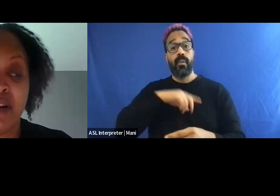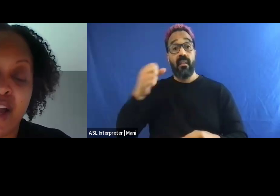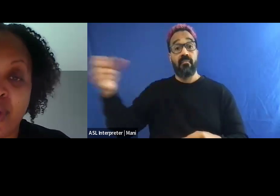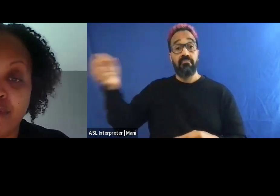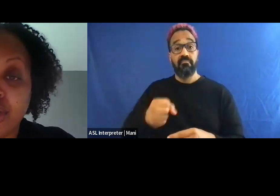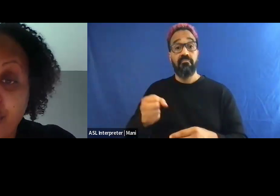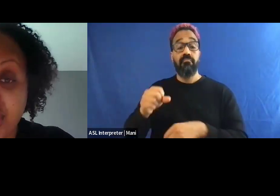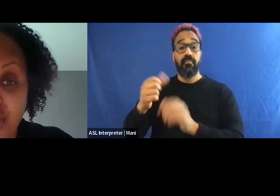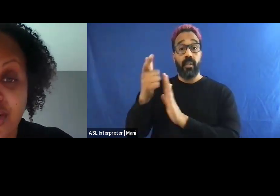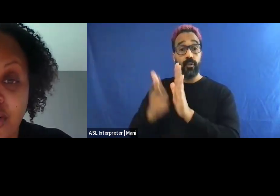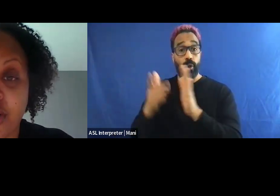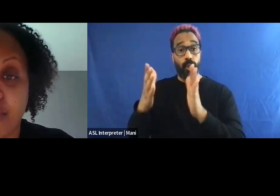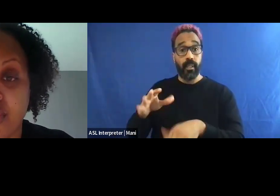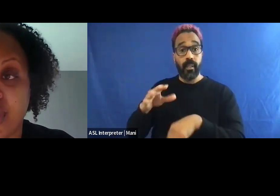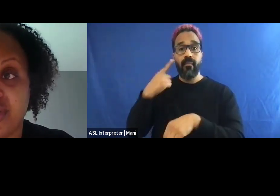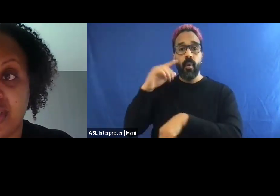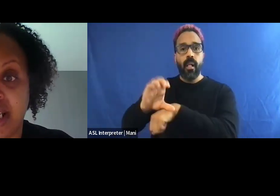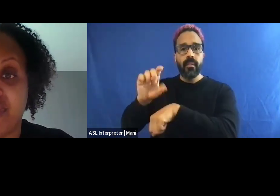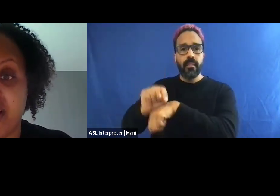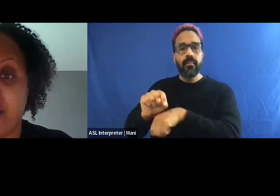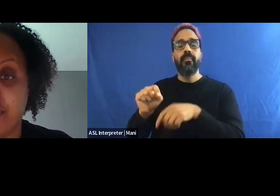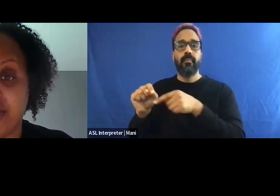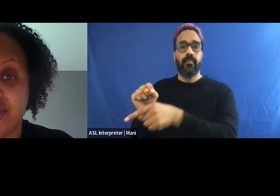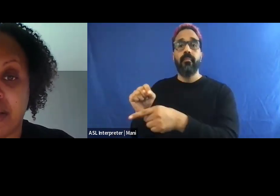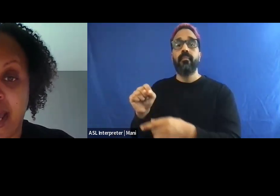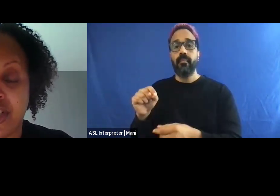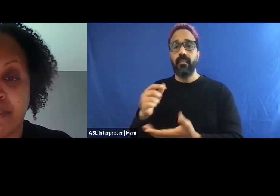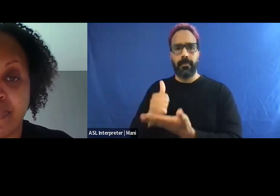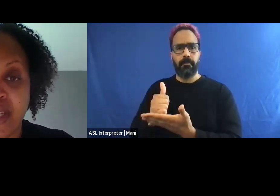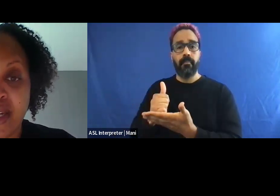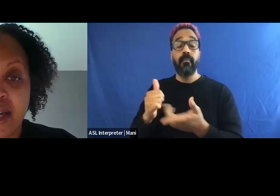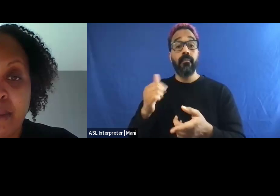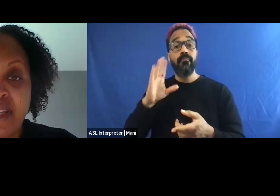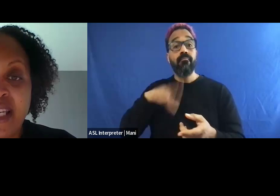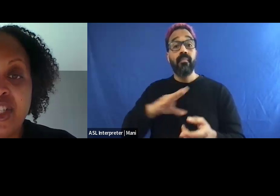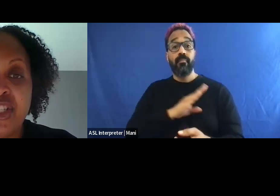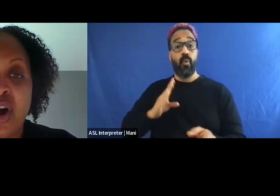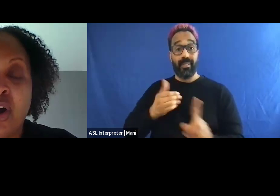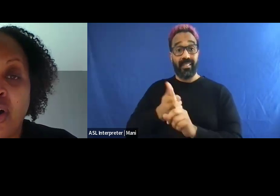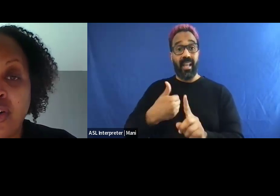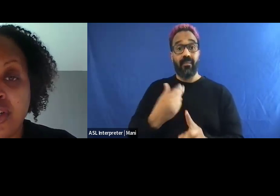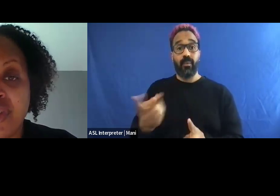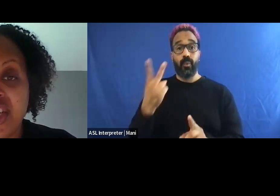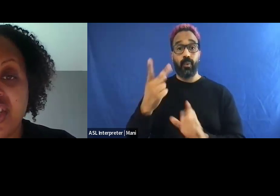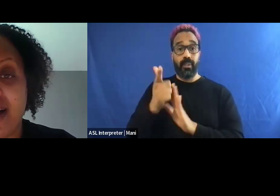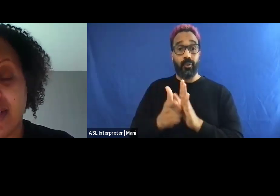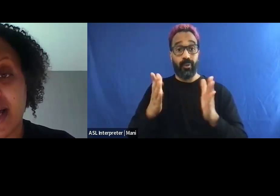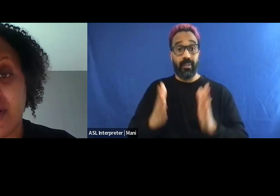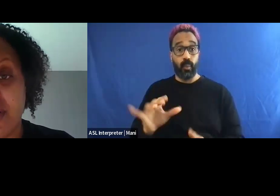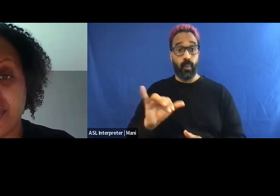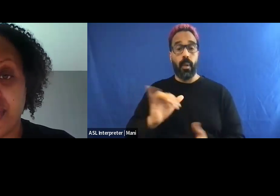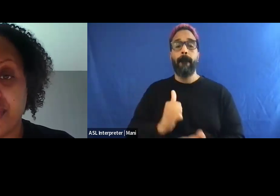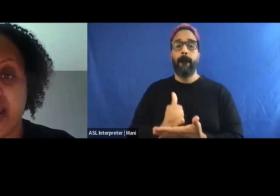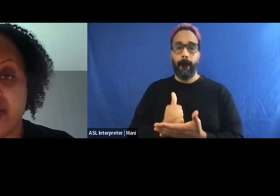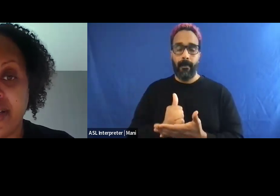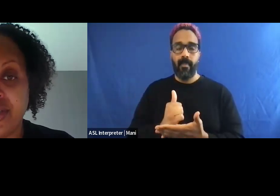And as a matter of fact, we have 2 attorneys on our board, which is very helpful, as you can imagine. But these should outline